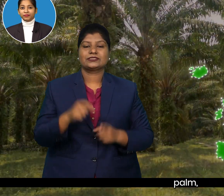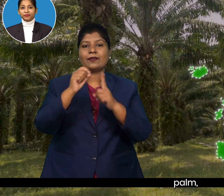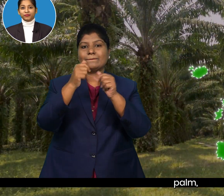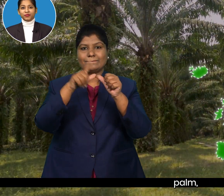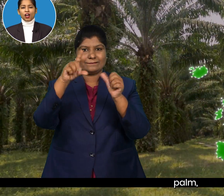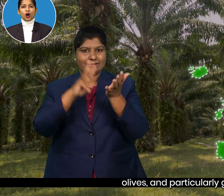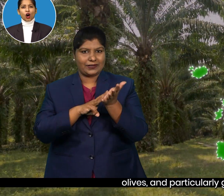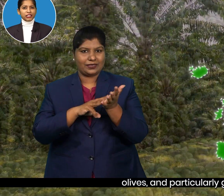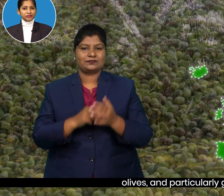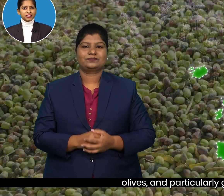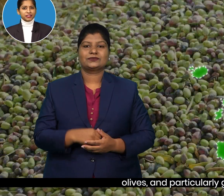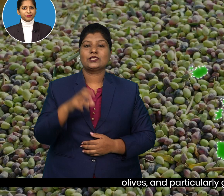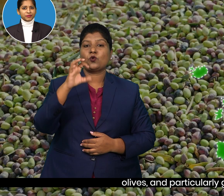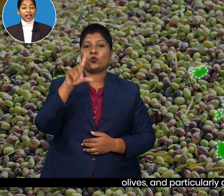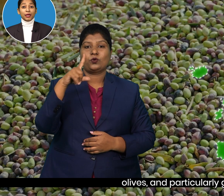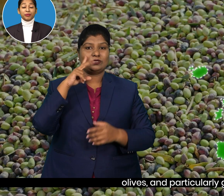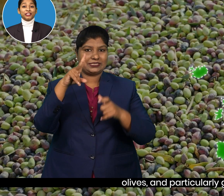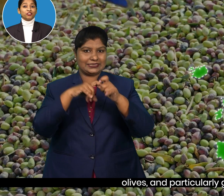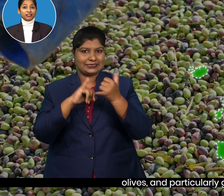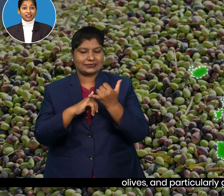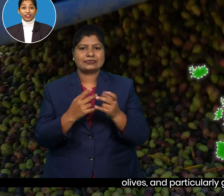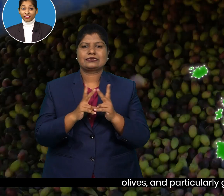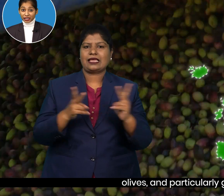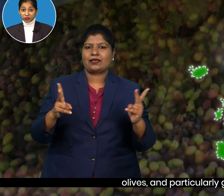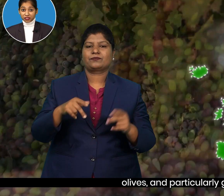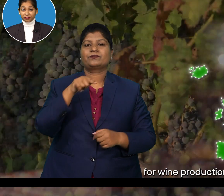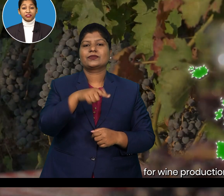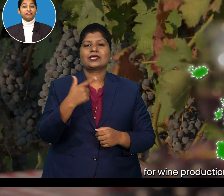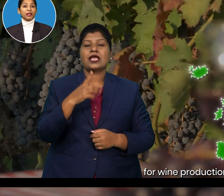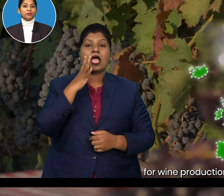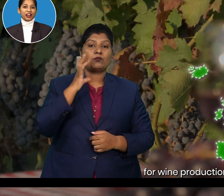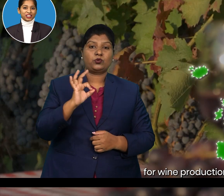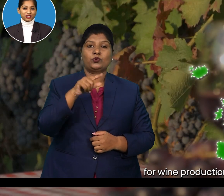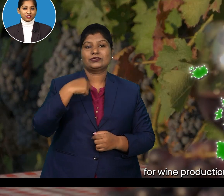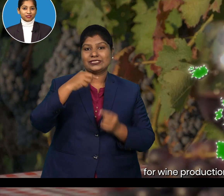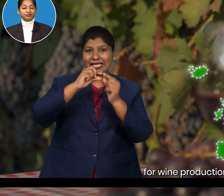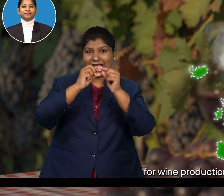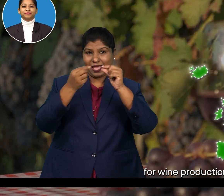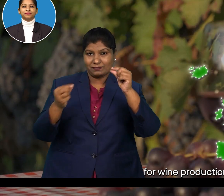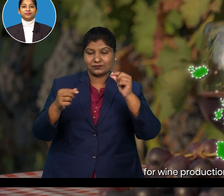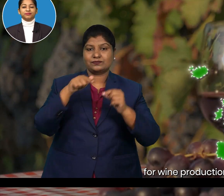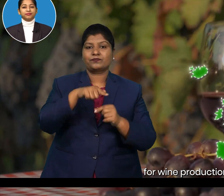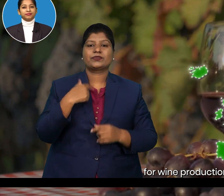palm, olives, and particularly grapes for wine production.